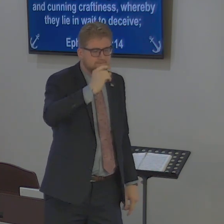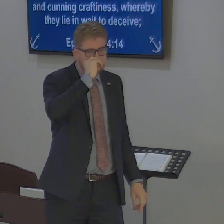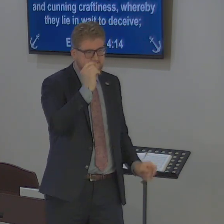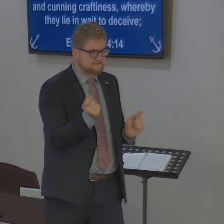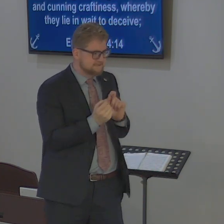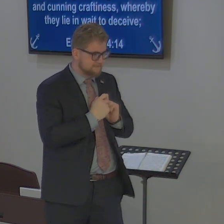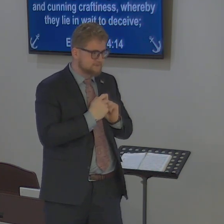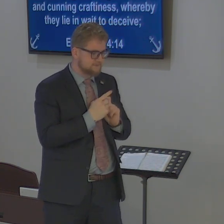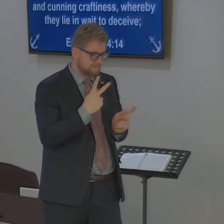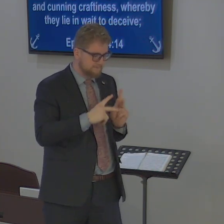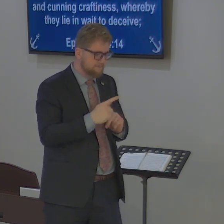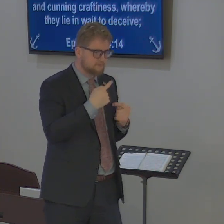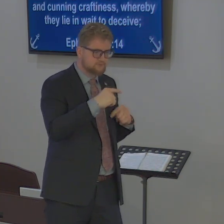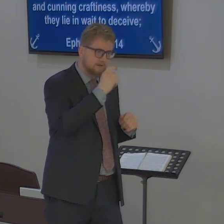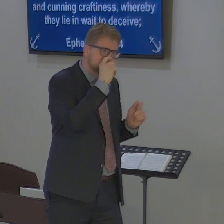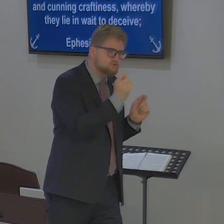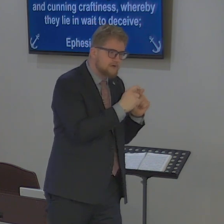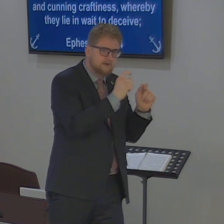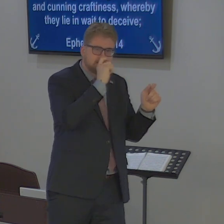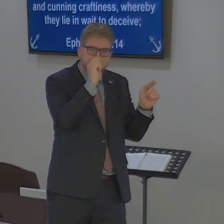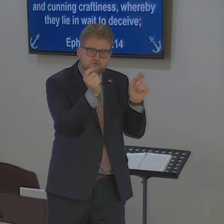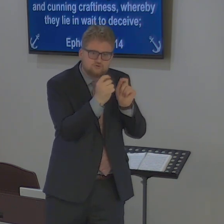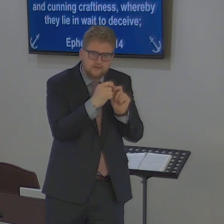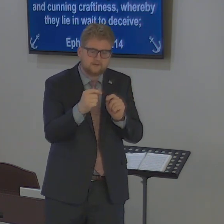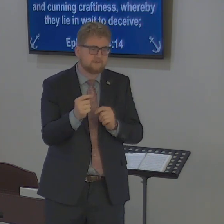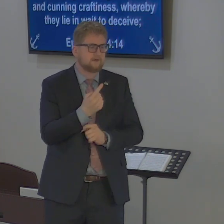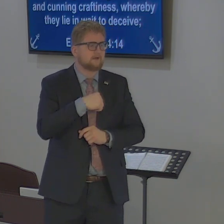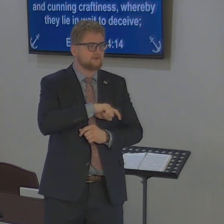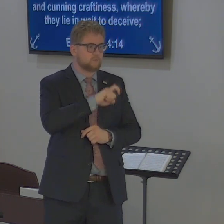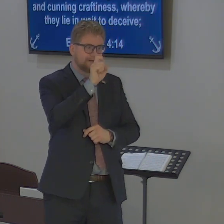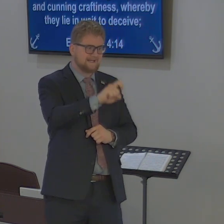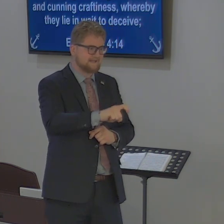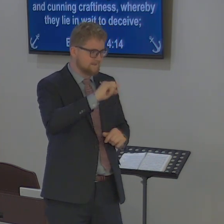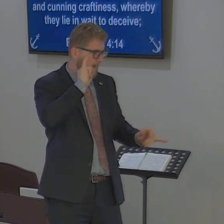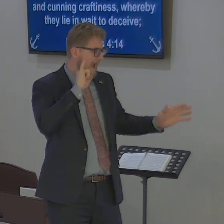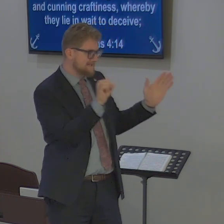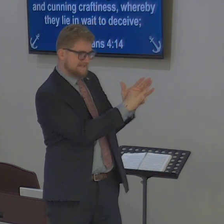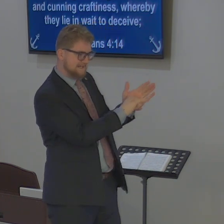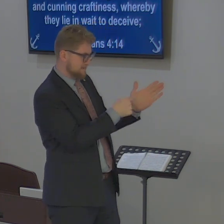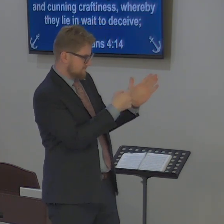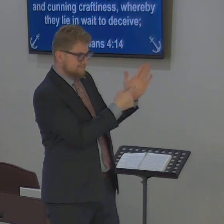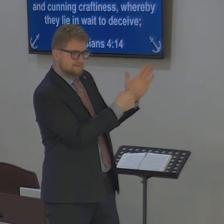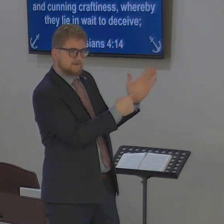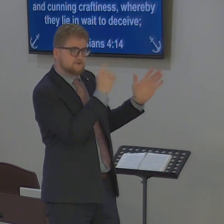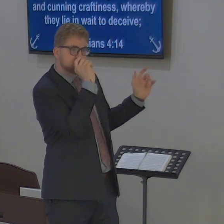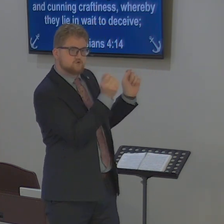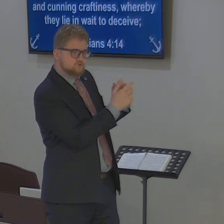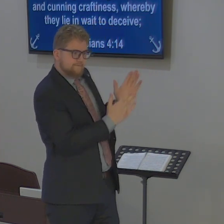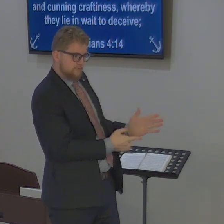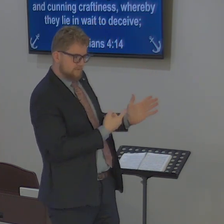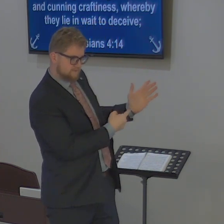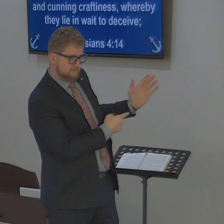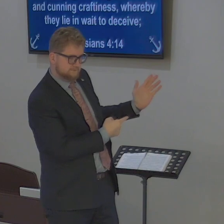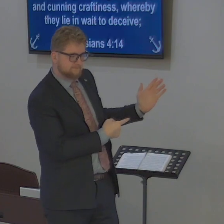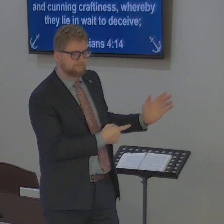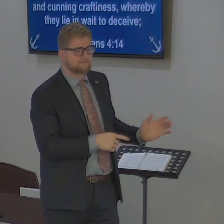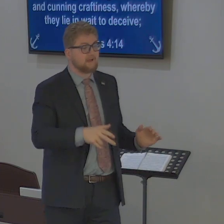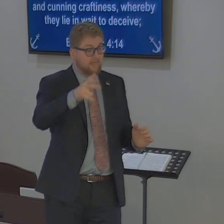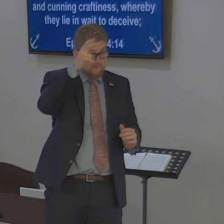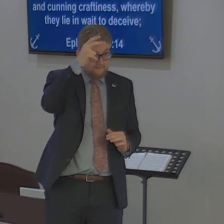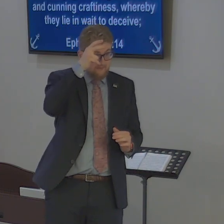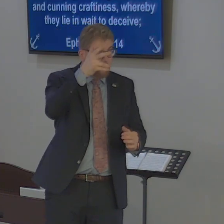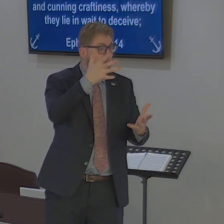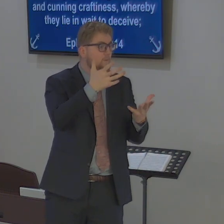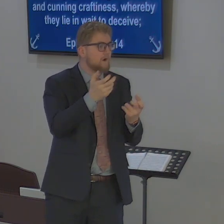are deceivers. We have to be able to ID these deceivers. The devil wants folks to depart from the faith.